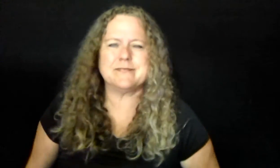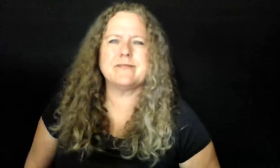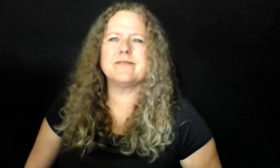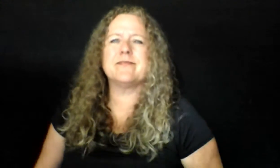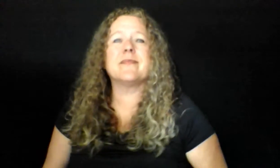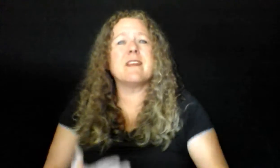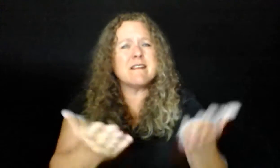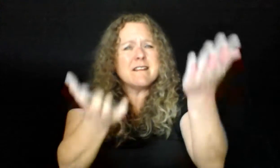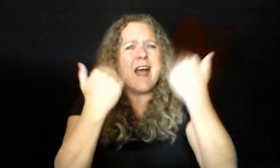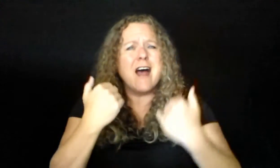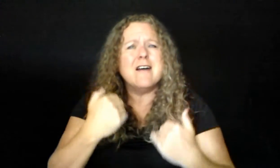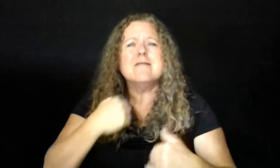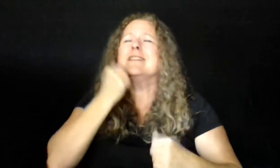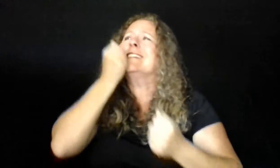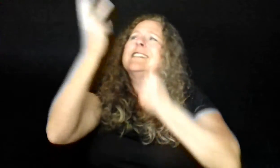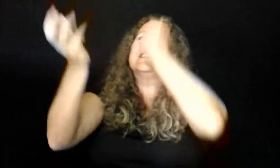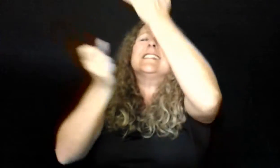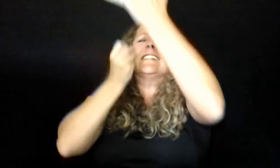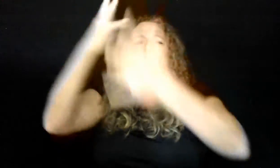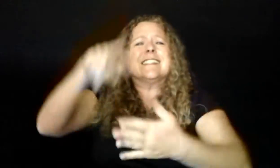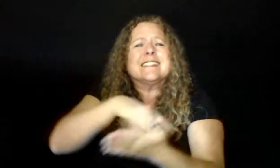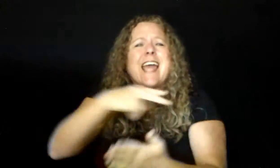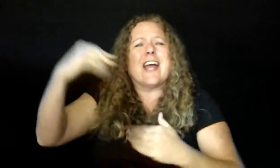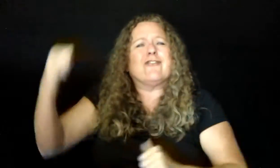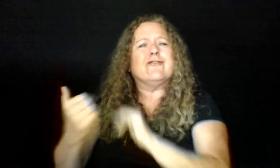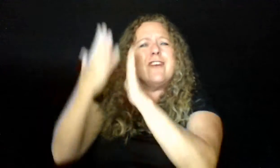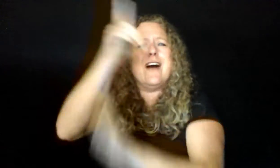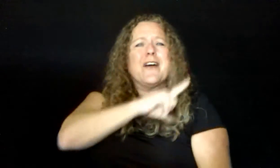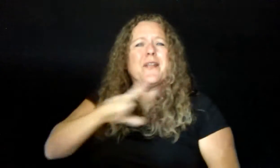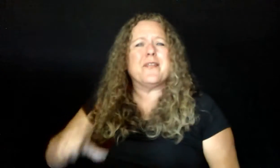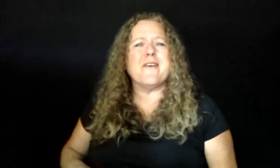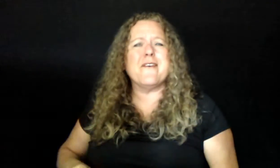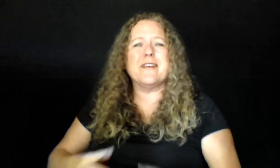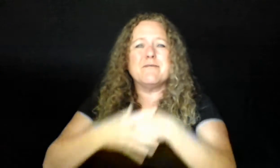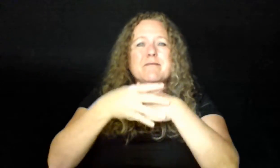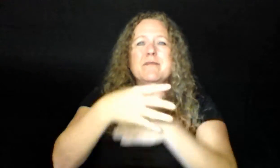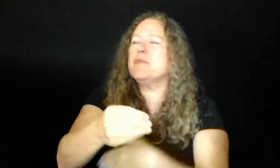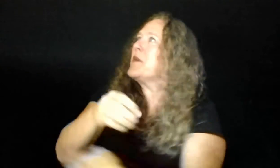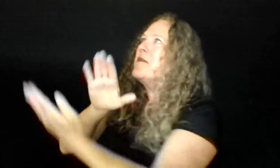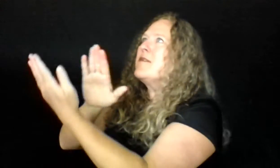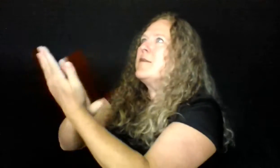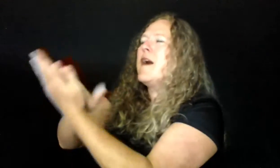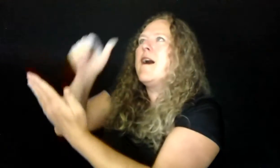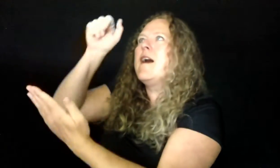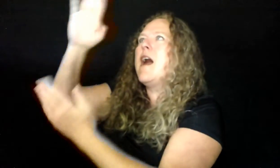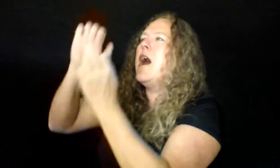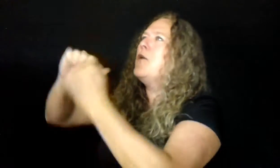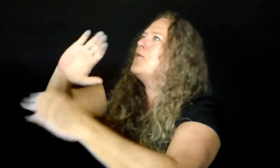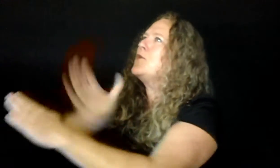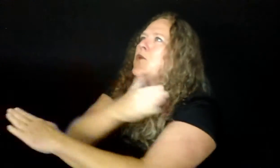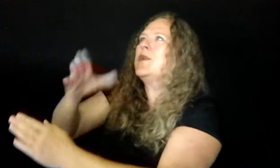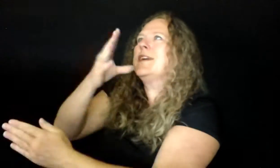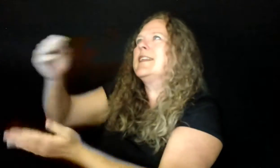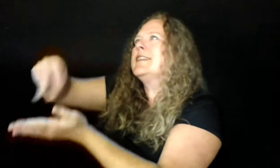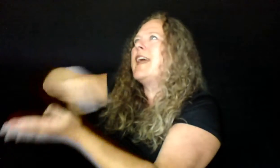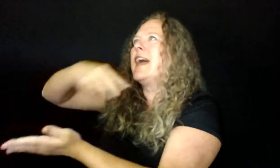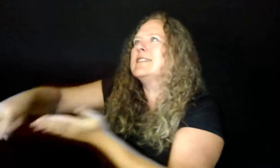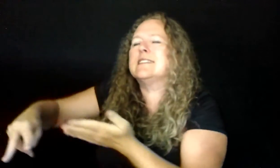Sing and dance before the Lord. Praise God with the sound of music and dancing. Let every soul sing God's